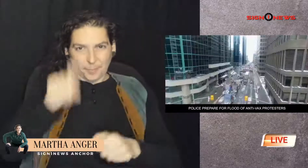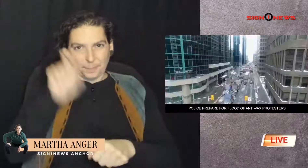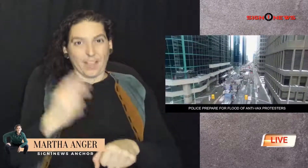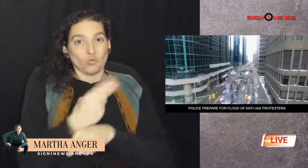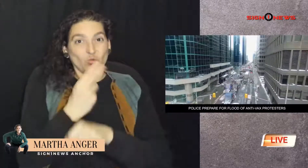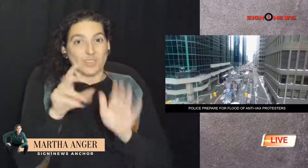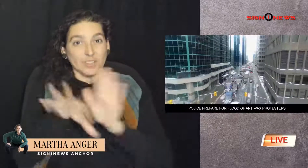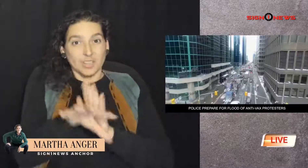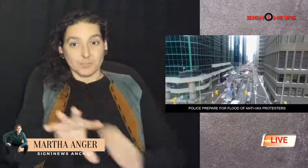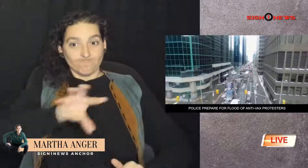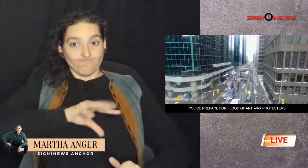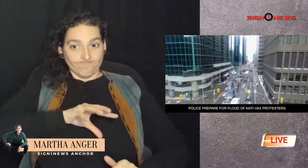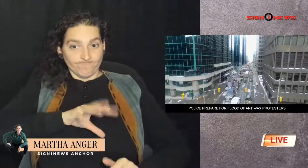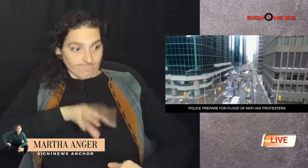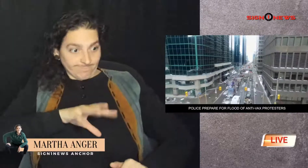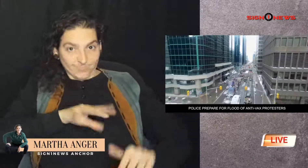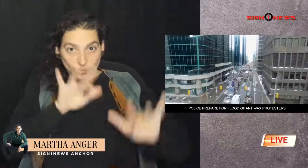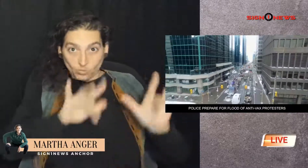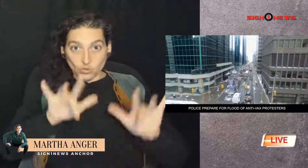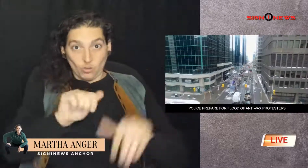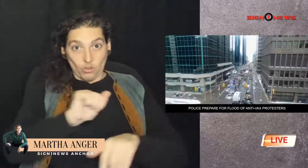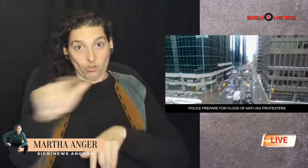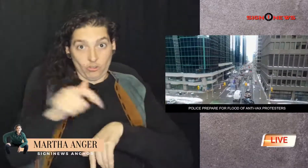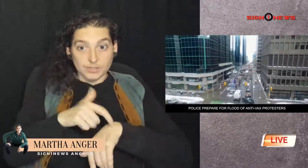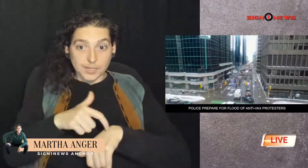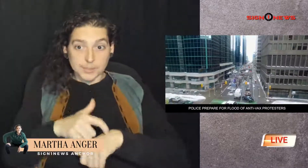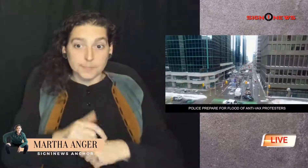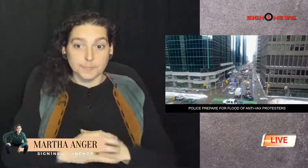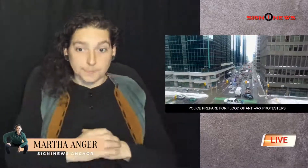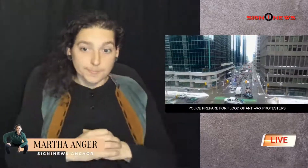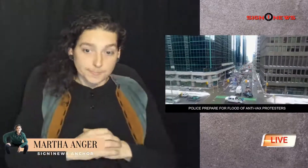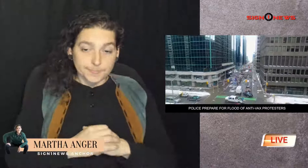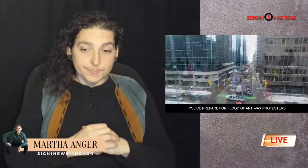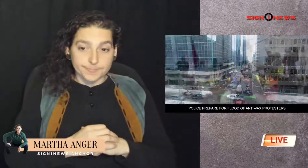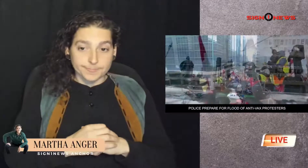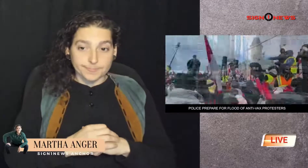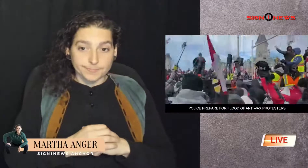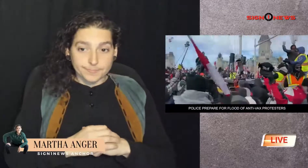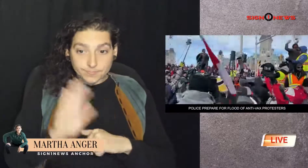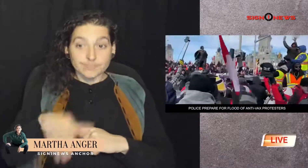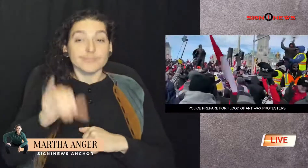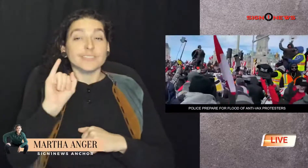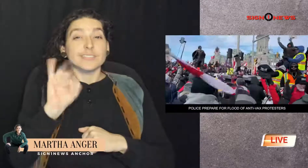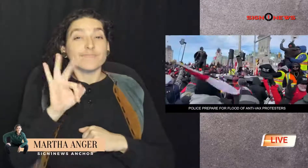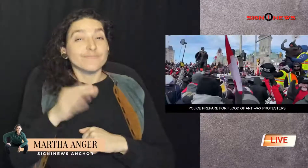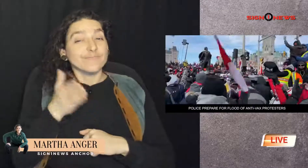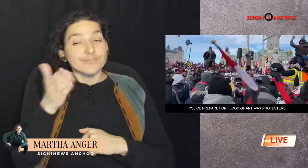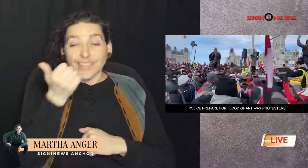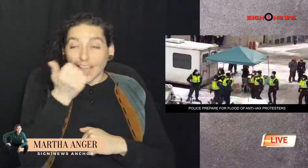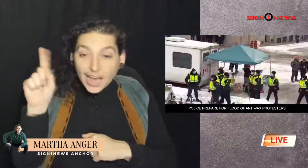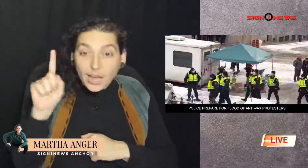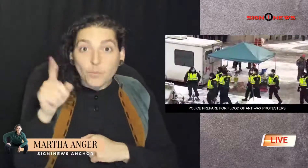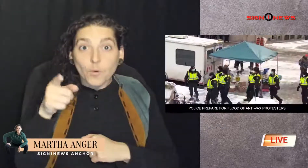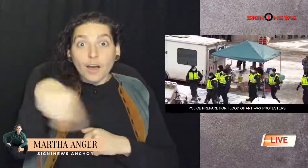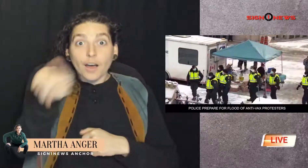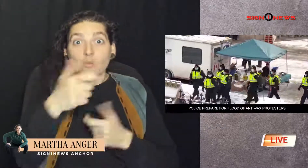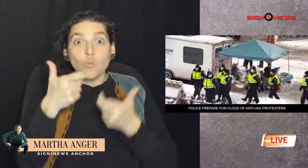circuit TV cameras, and the officers assigned to the protest must wear their body cameras and have them recording at all